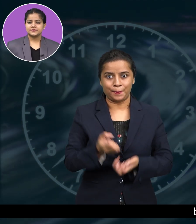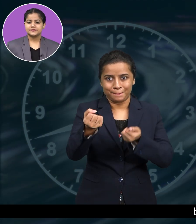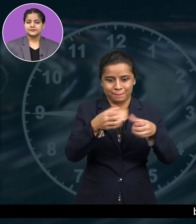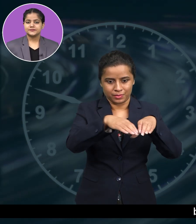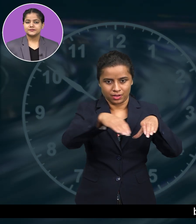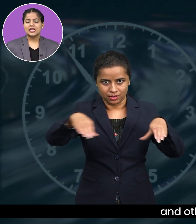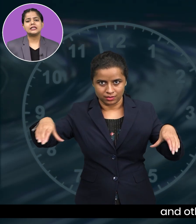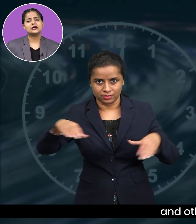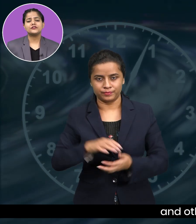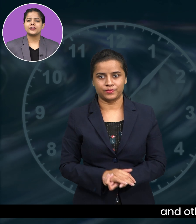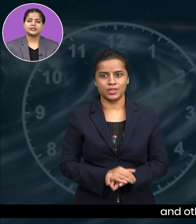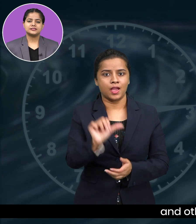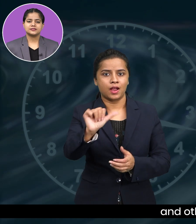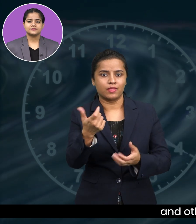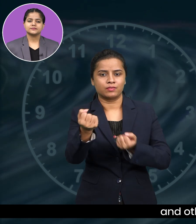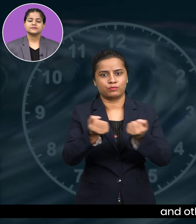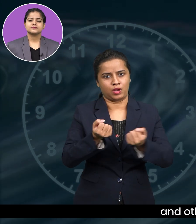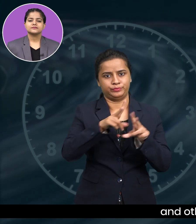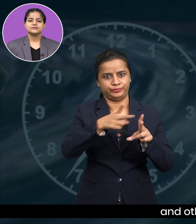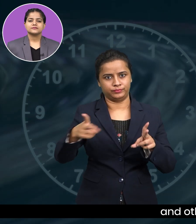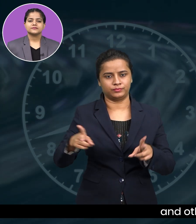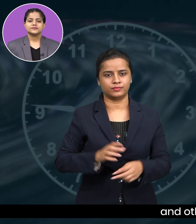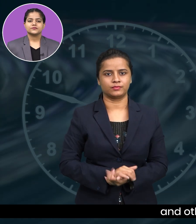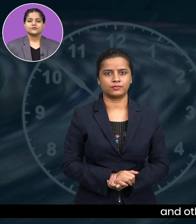buses, and other vehicles.